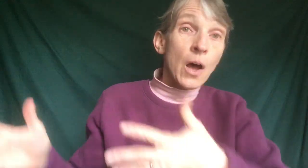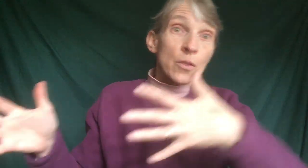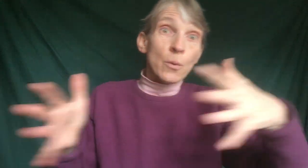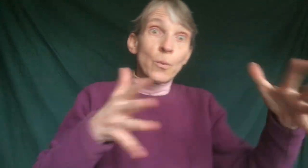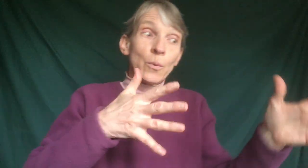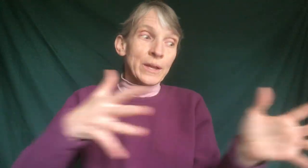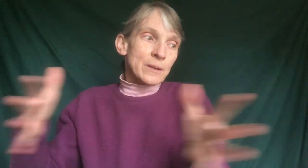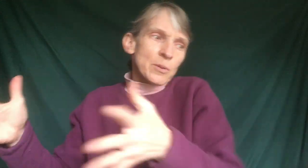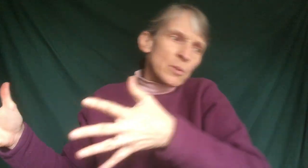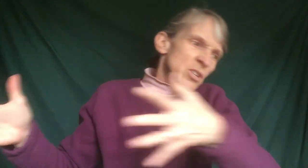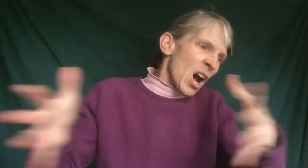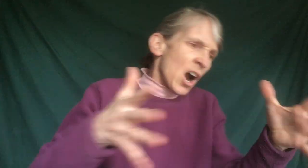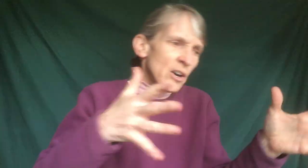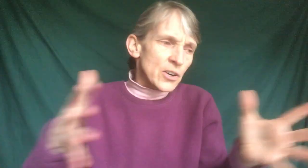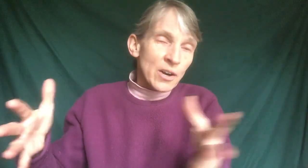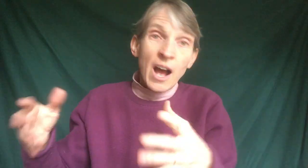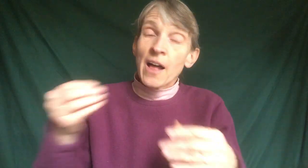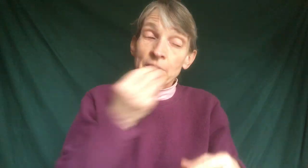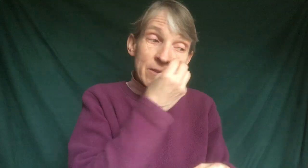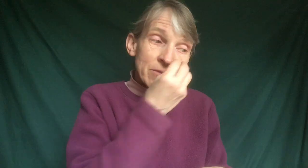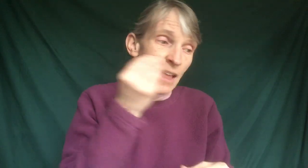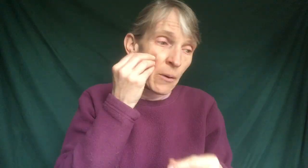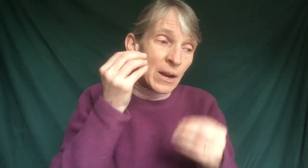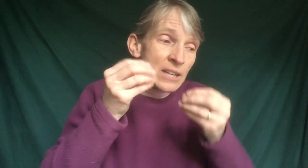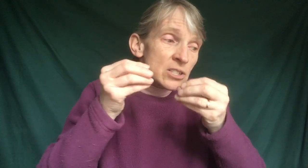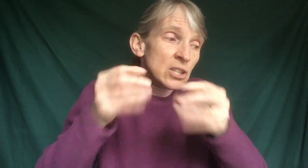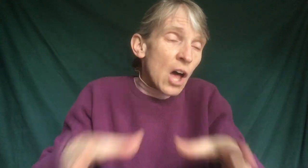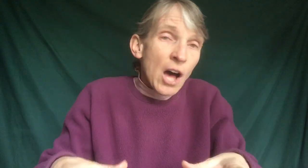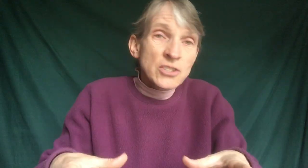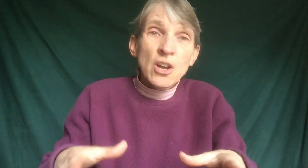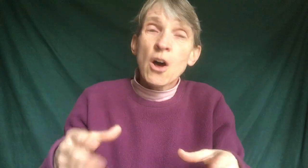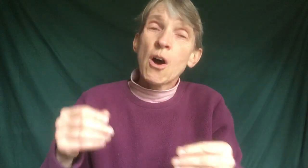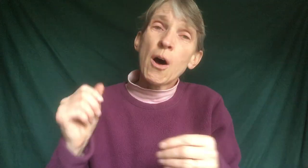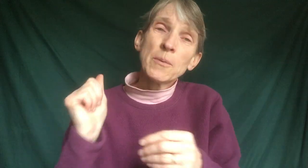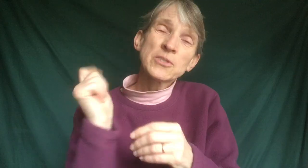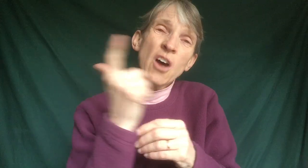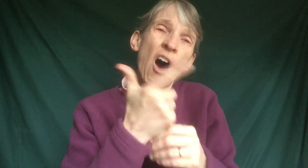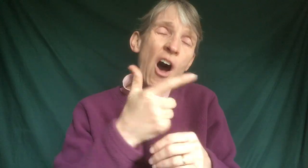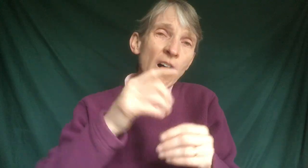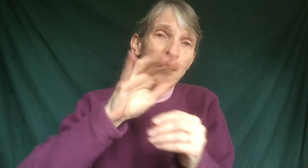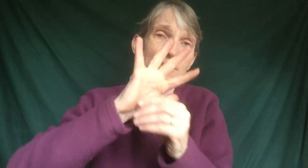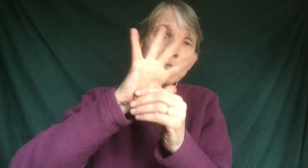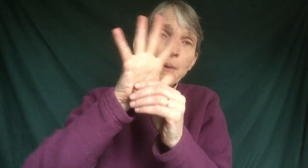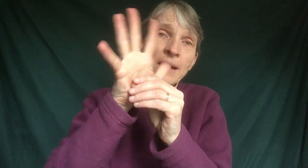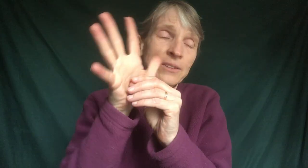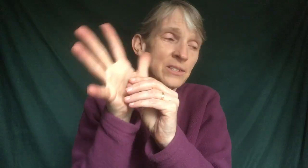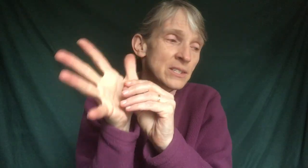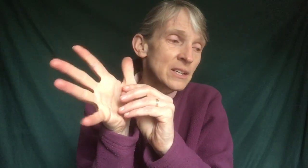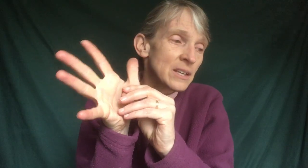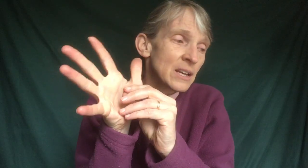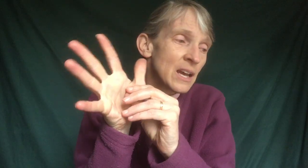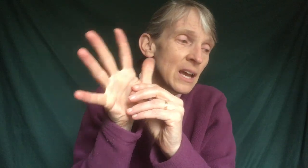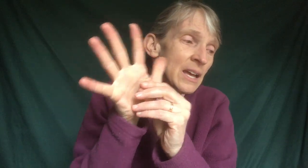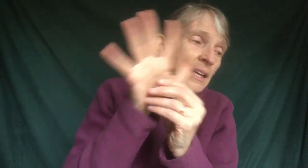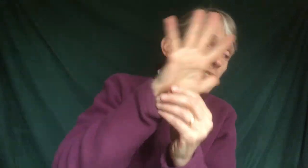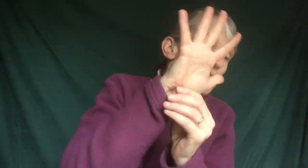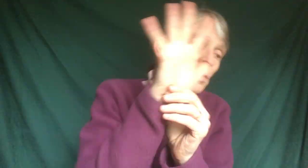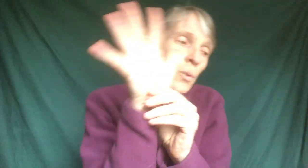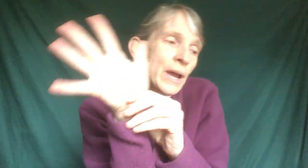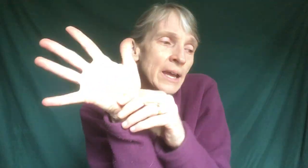The wind blows harder. The flower has lost almost all of its petals. It sways